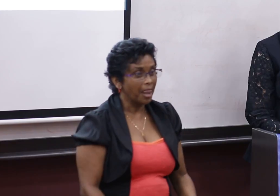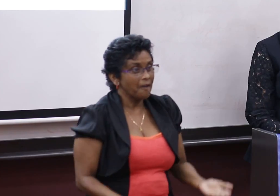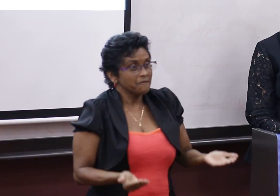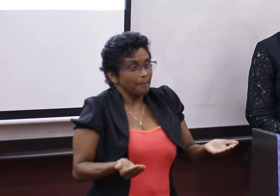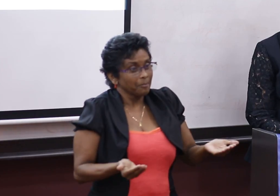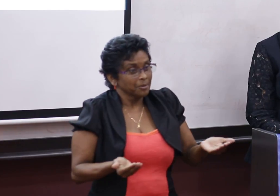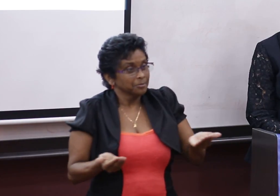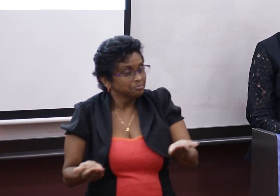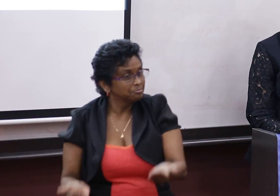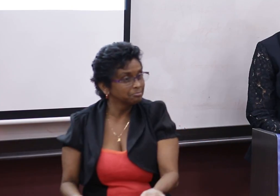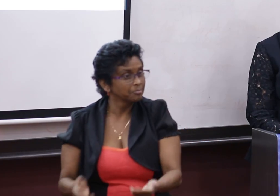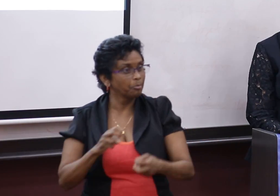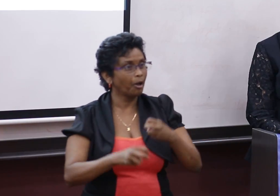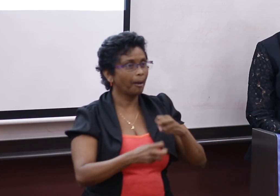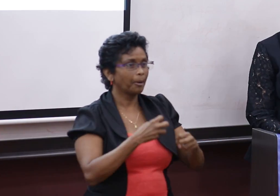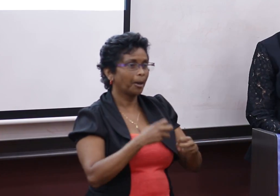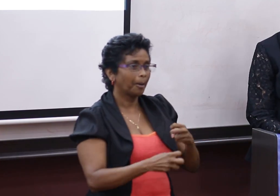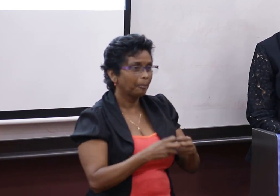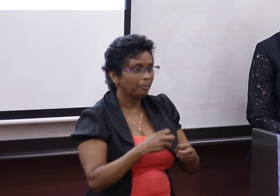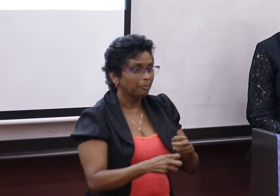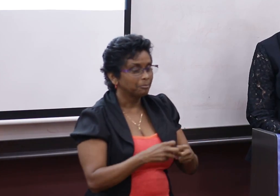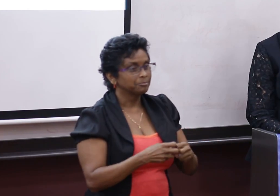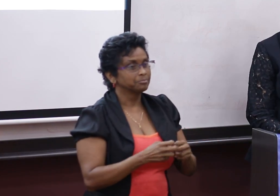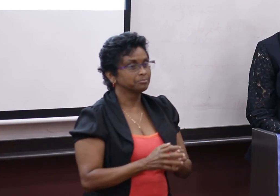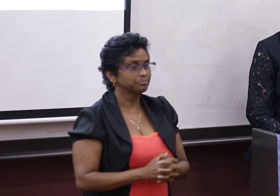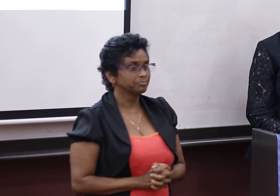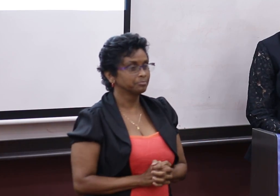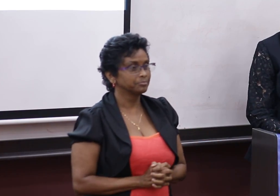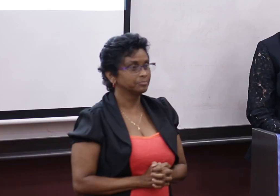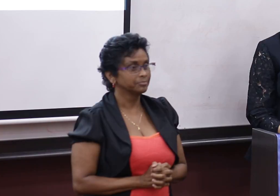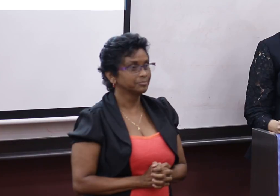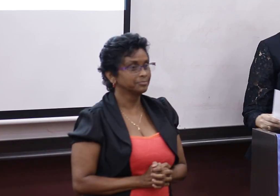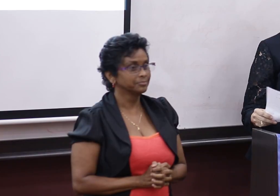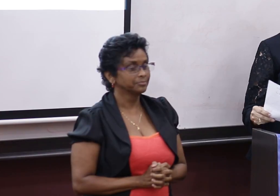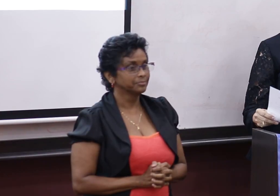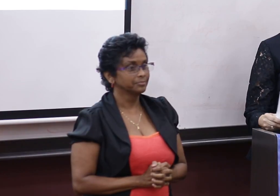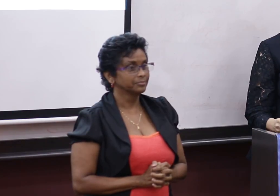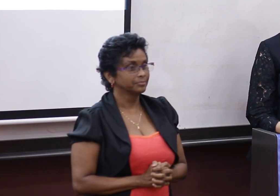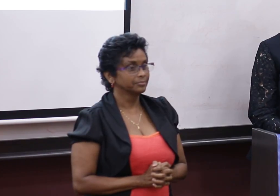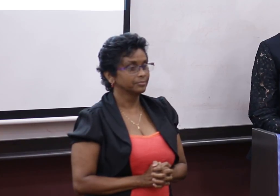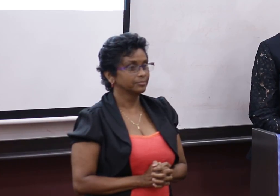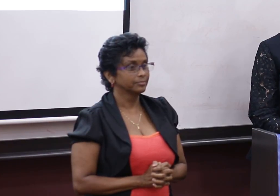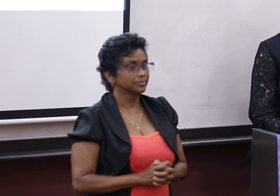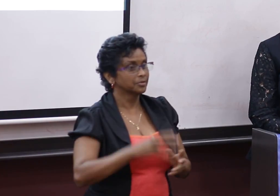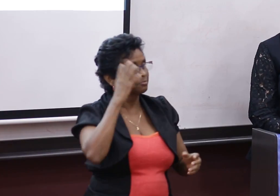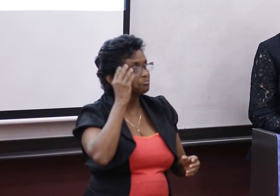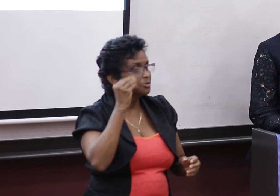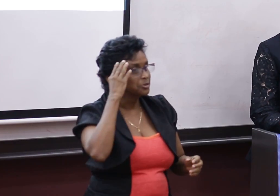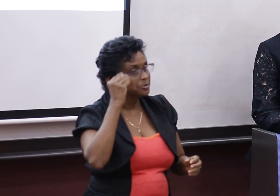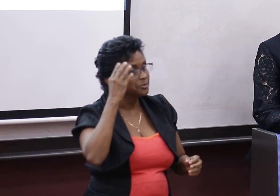to take her out onto the pavement and experiencing